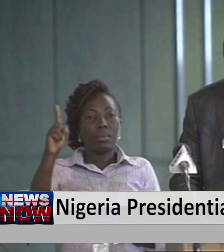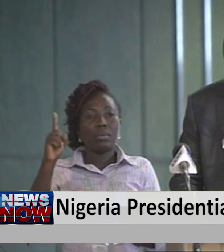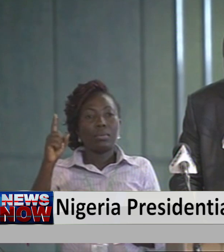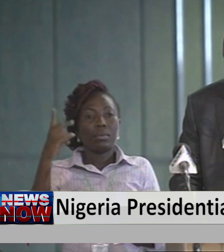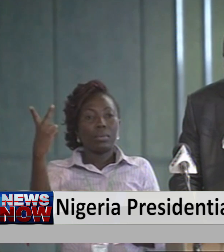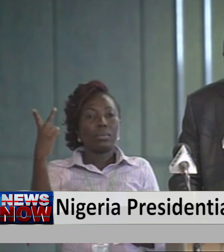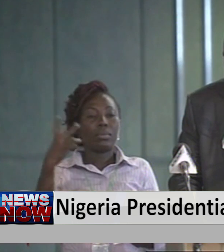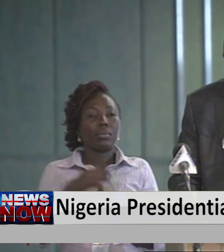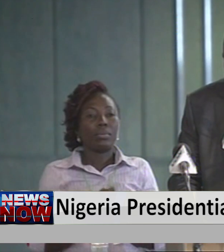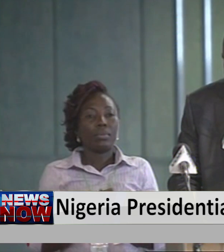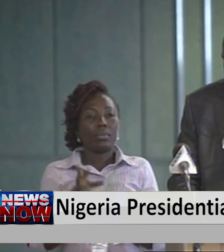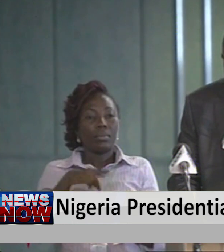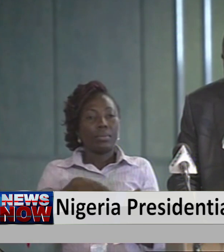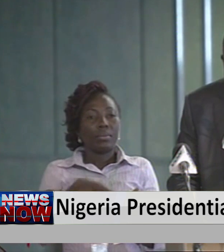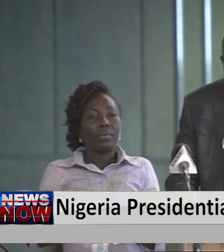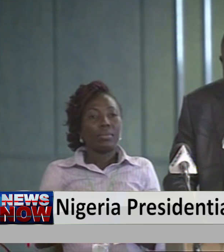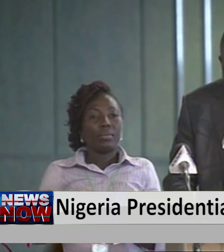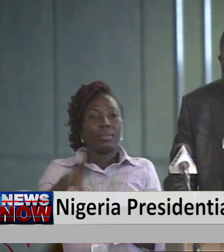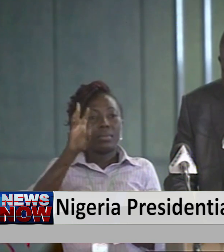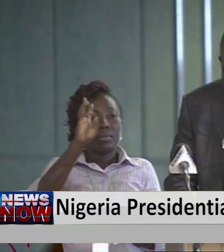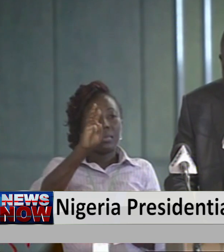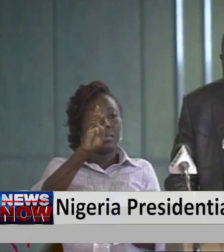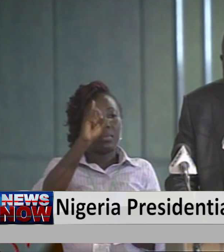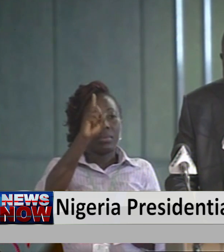616,112. I repeat,